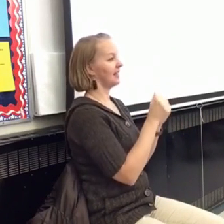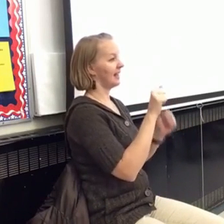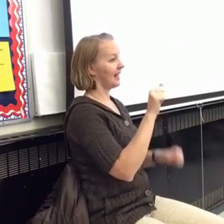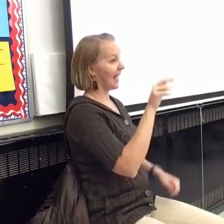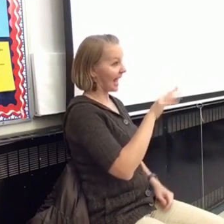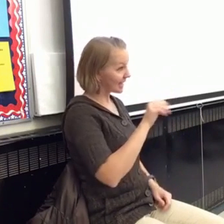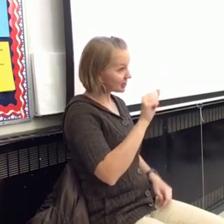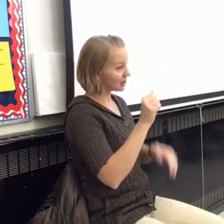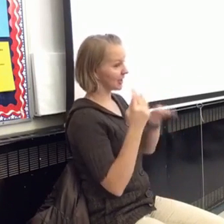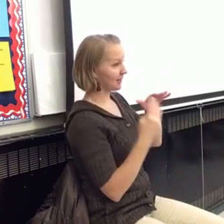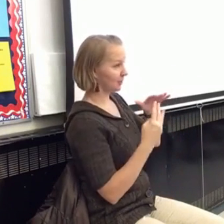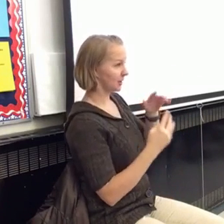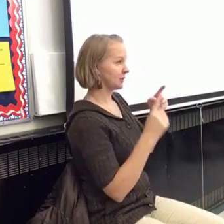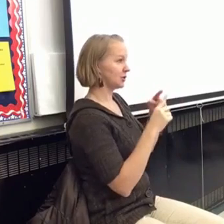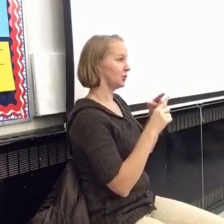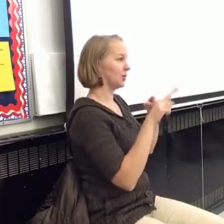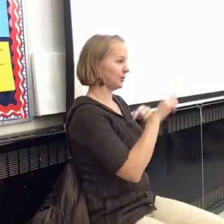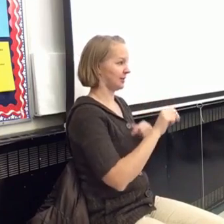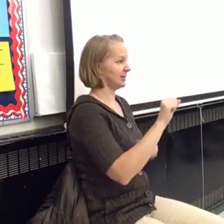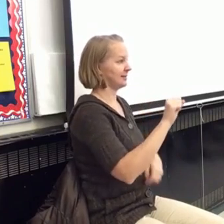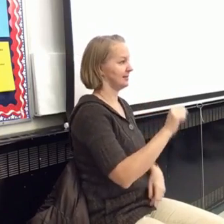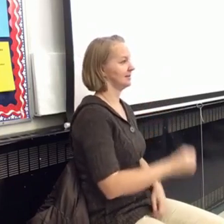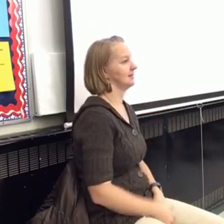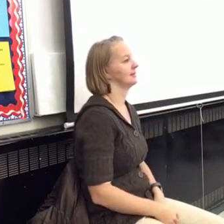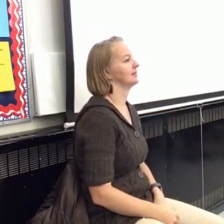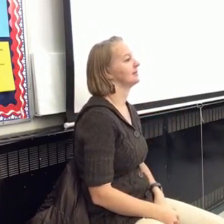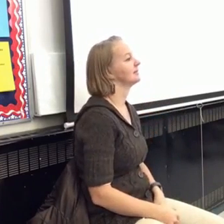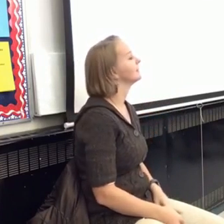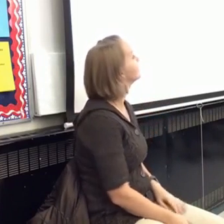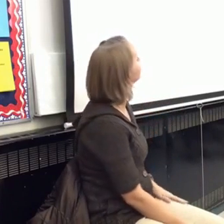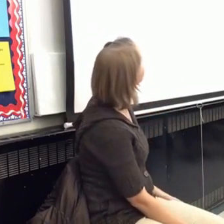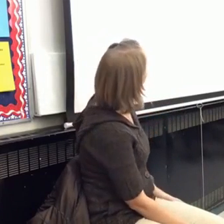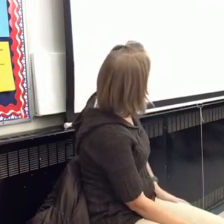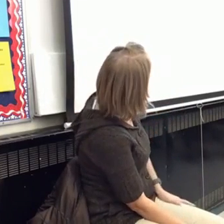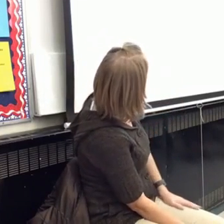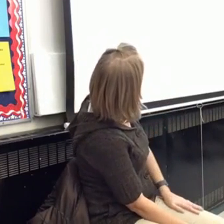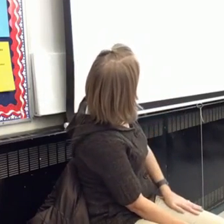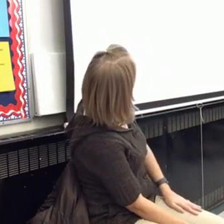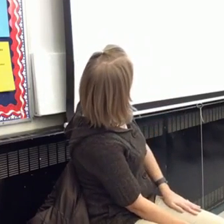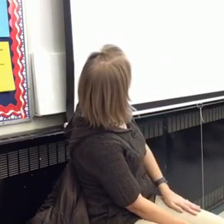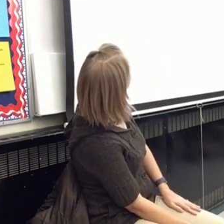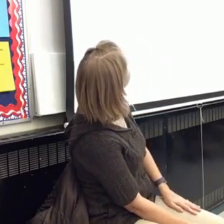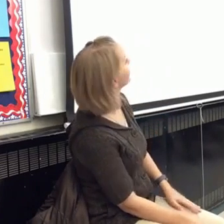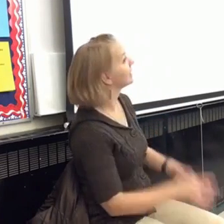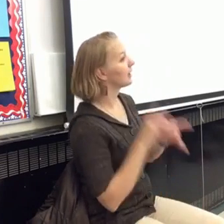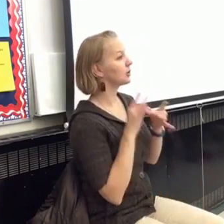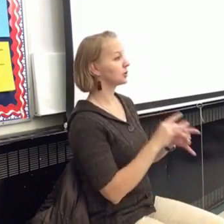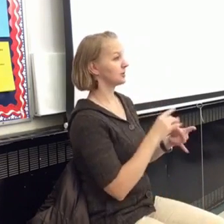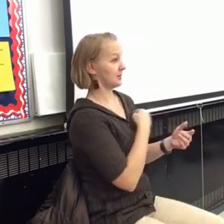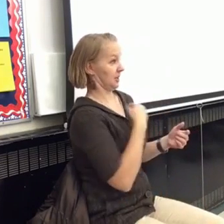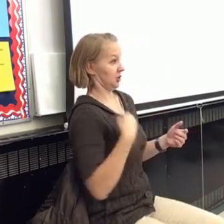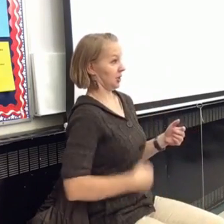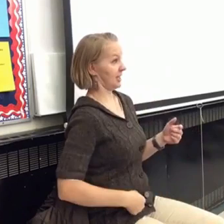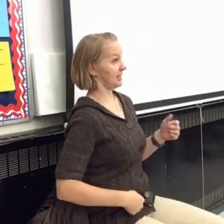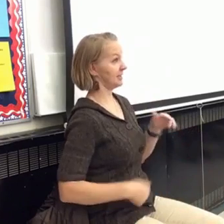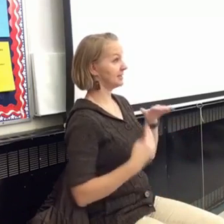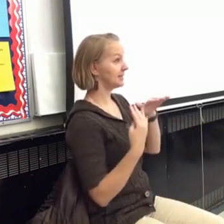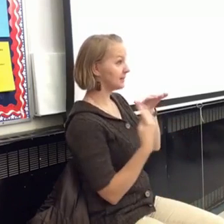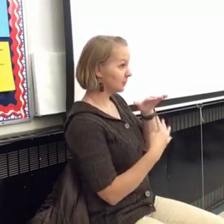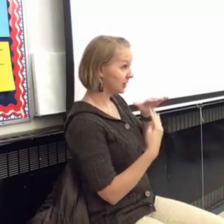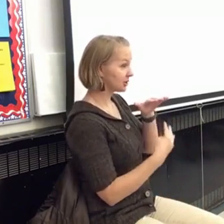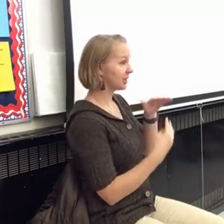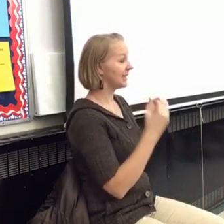Asian immigrants to the United States. Now, in terms of Chinese immigration, if you